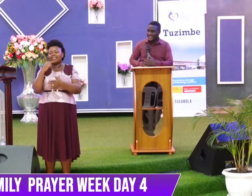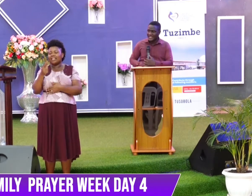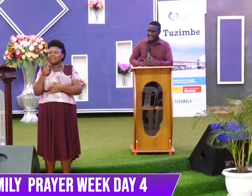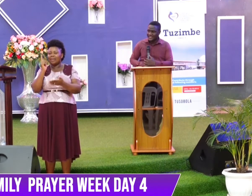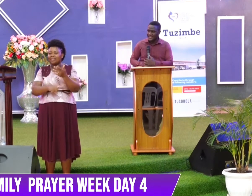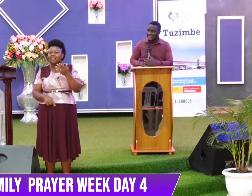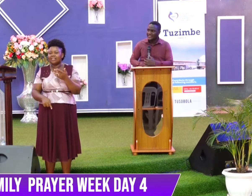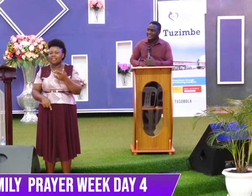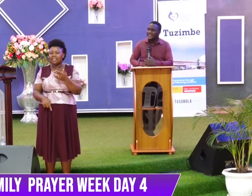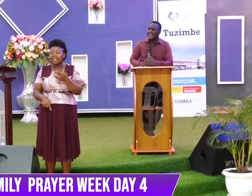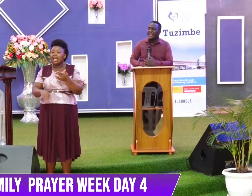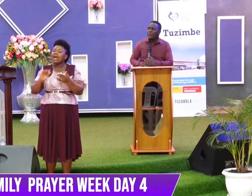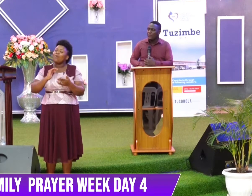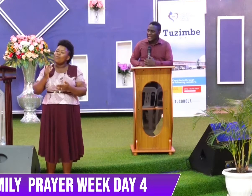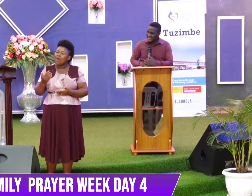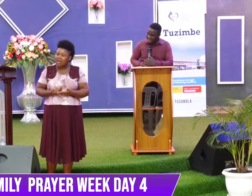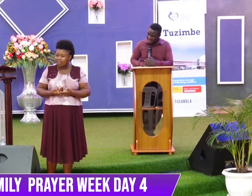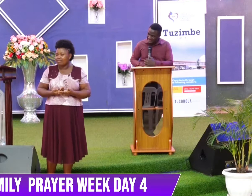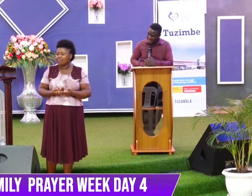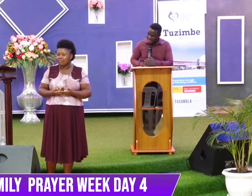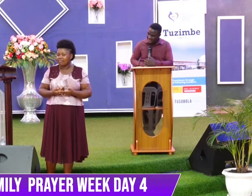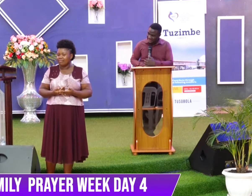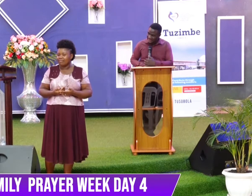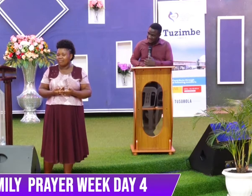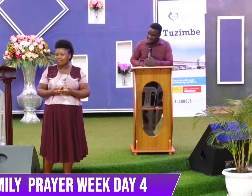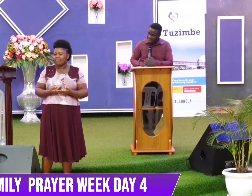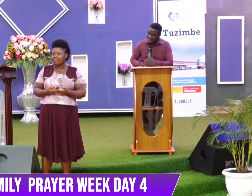I said like this, a woman